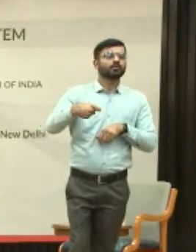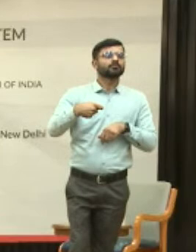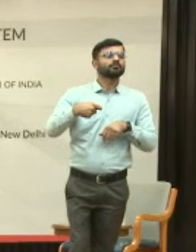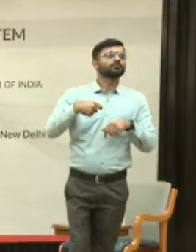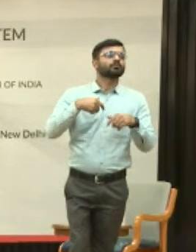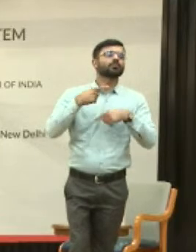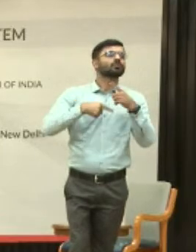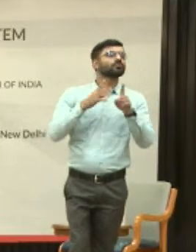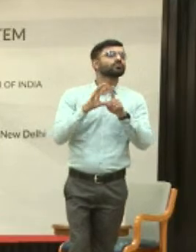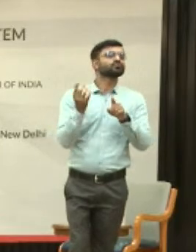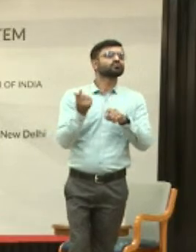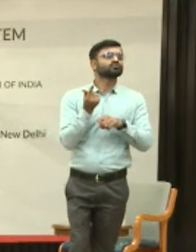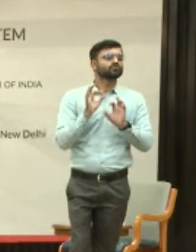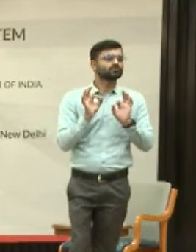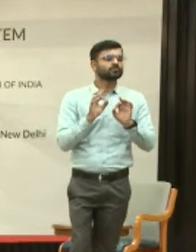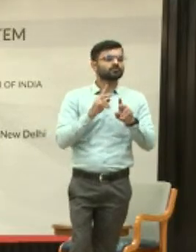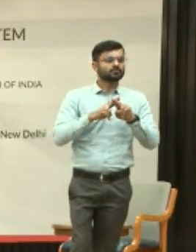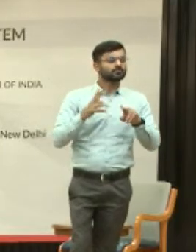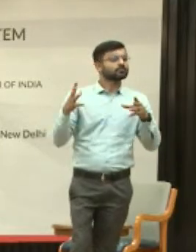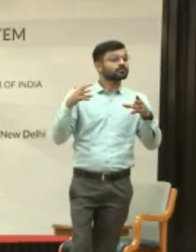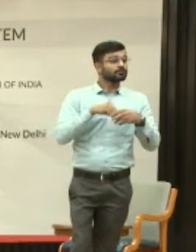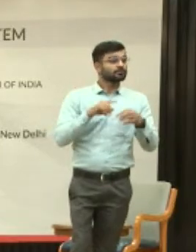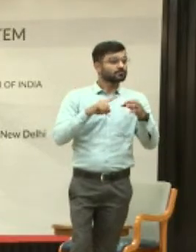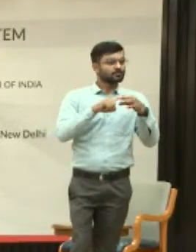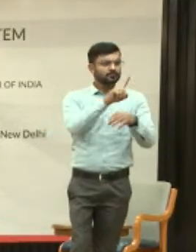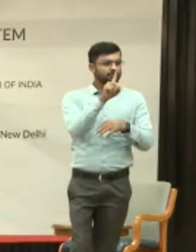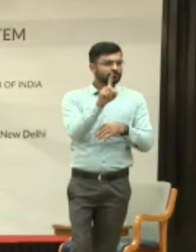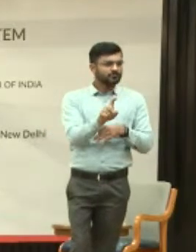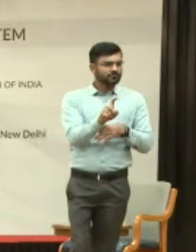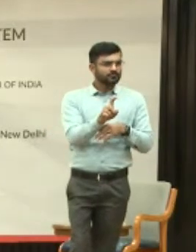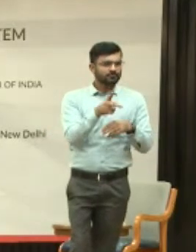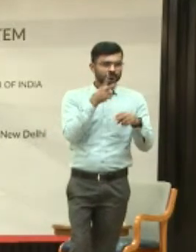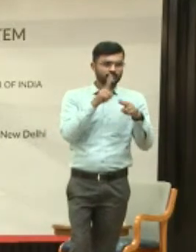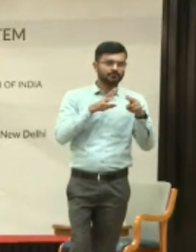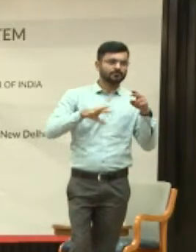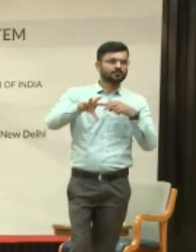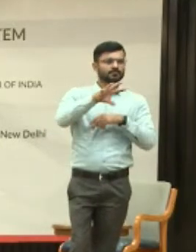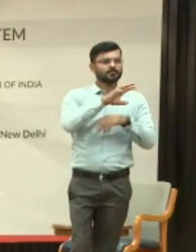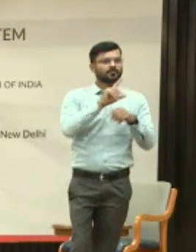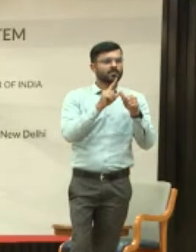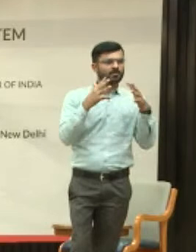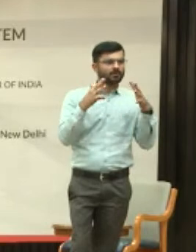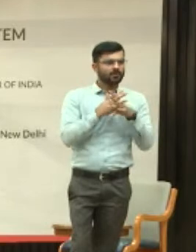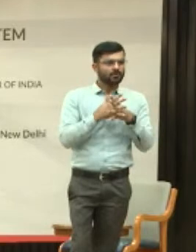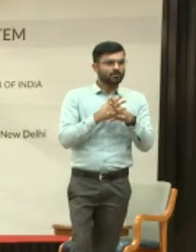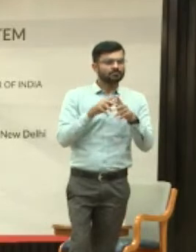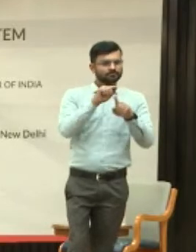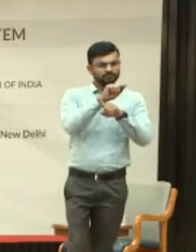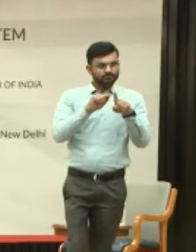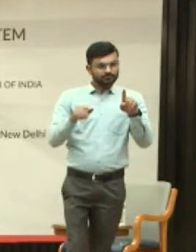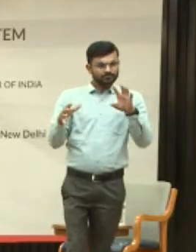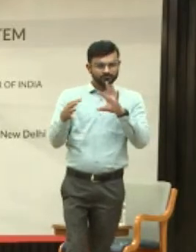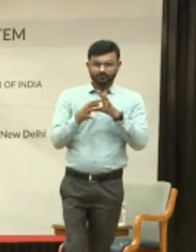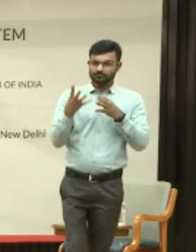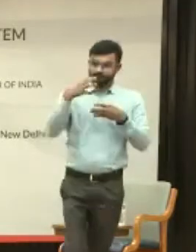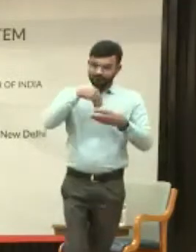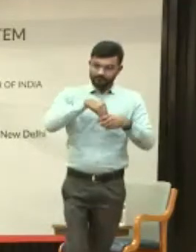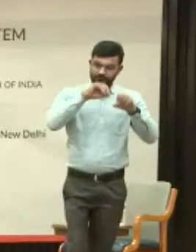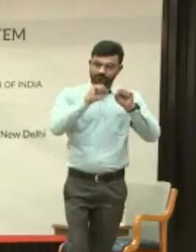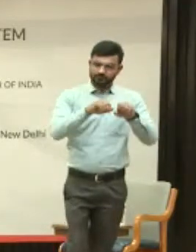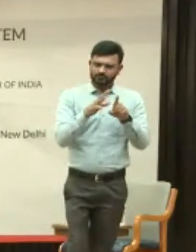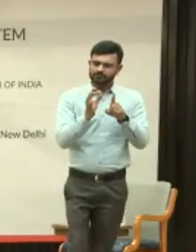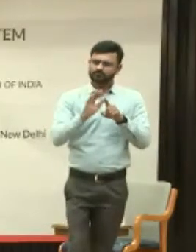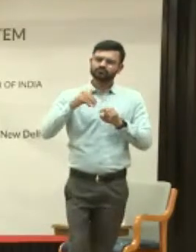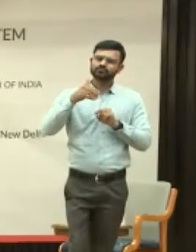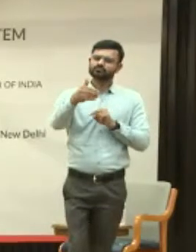days. But there's also a question mark about state level law commissions, whether they exist, whether they don't exist, and what do they do?